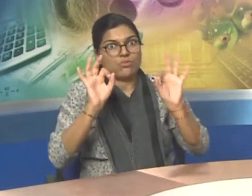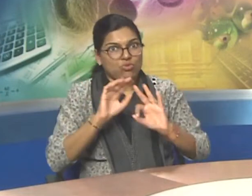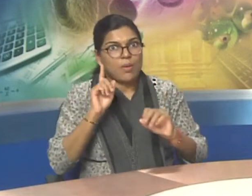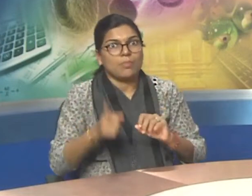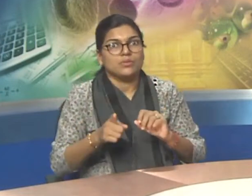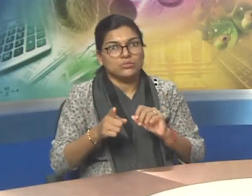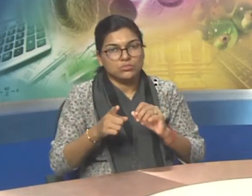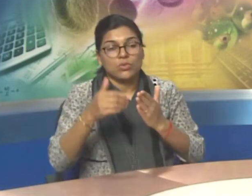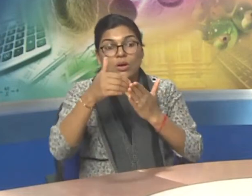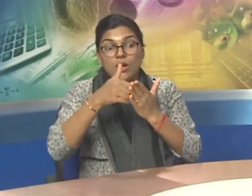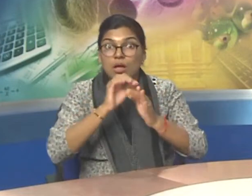keep the